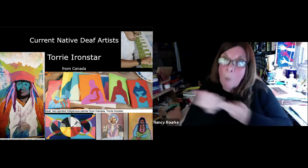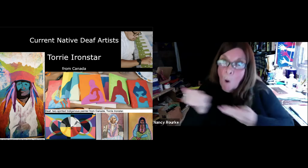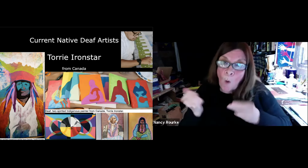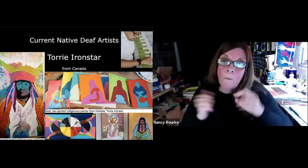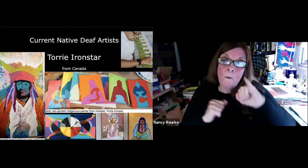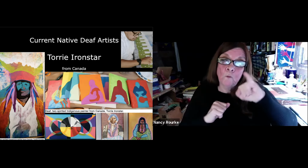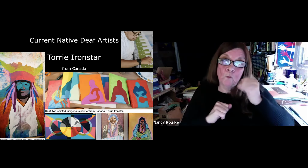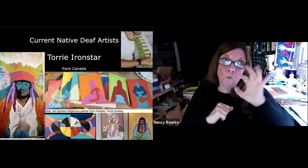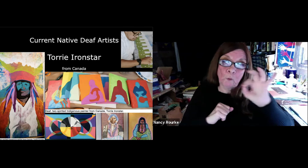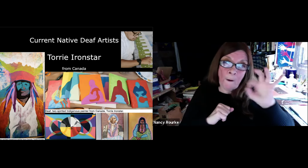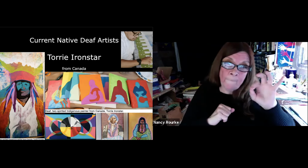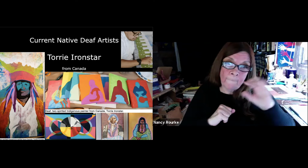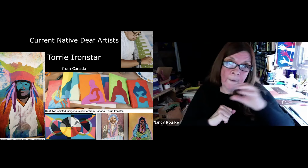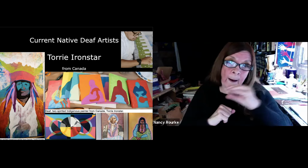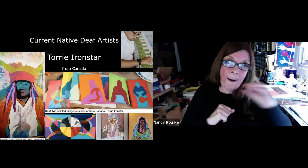Tori's work.